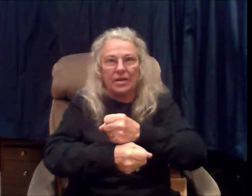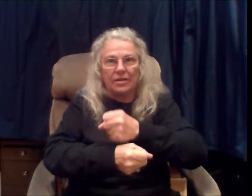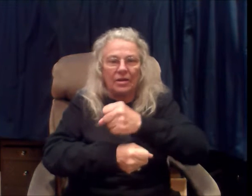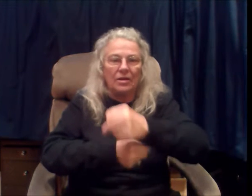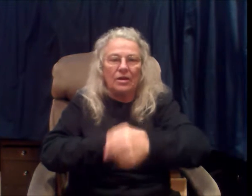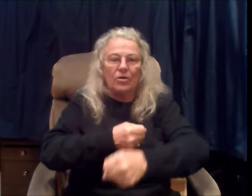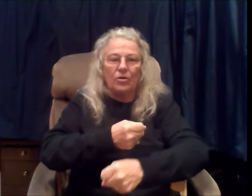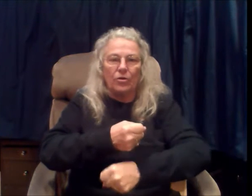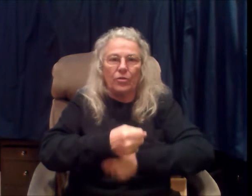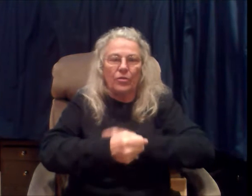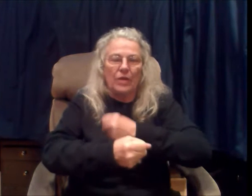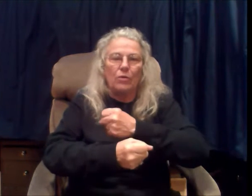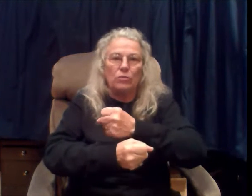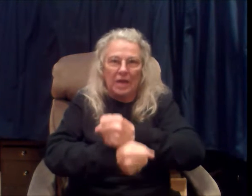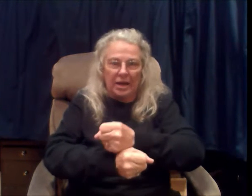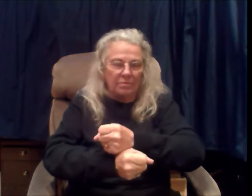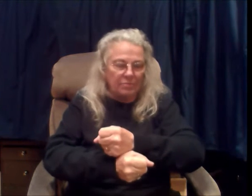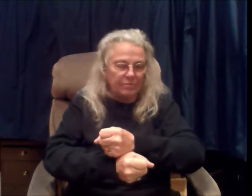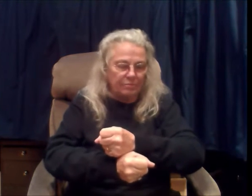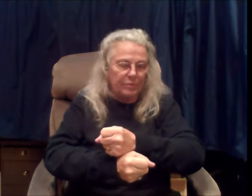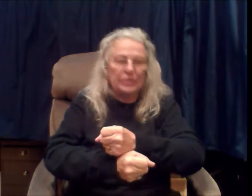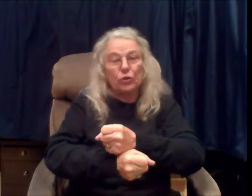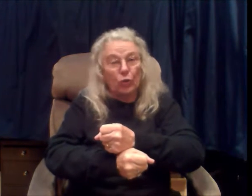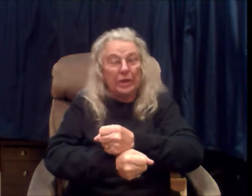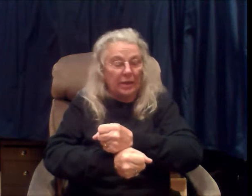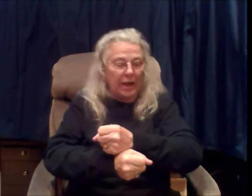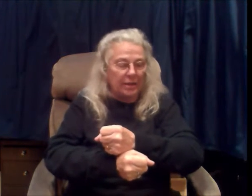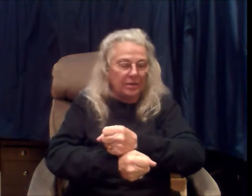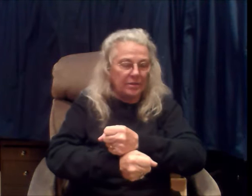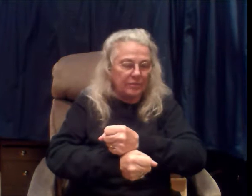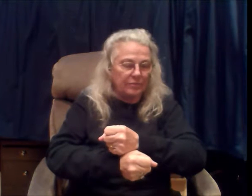and the earth, they rotate, but you're going to land it.